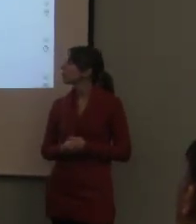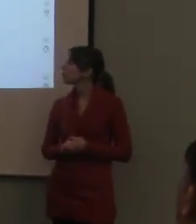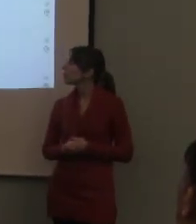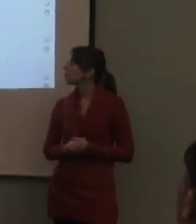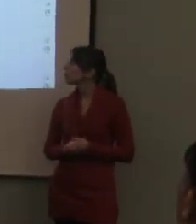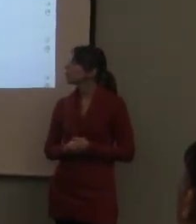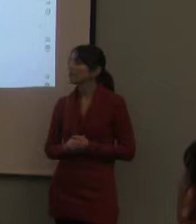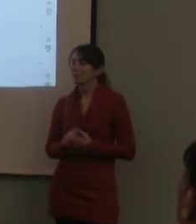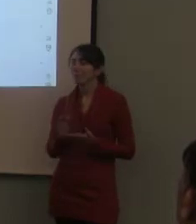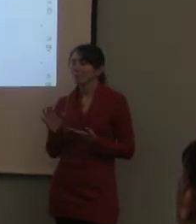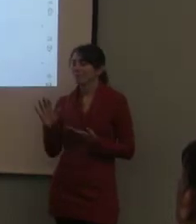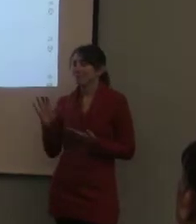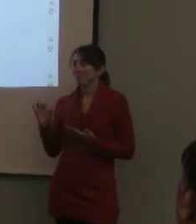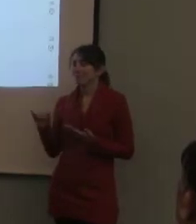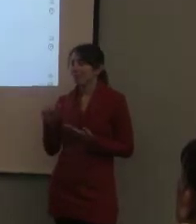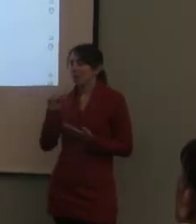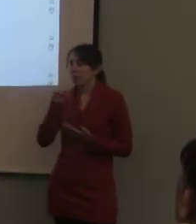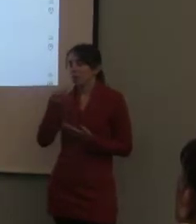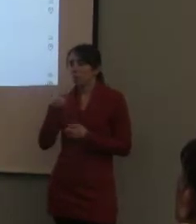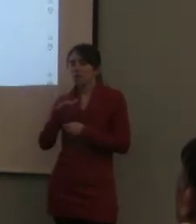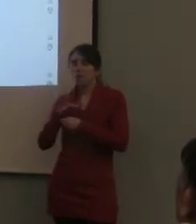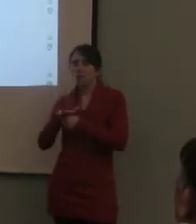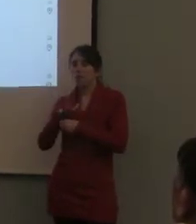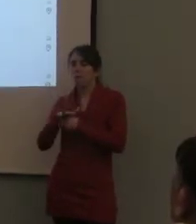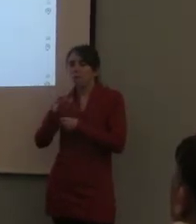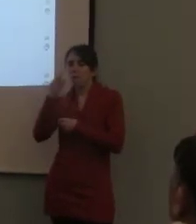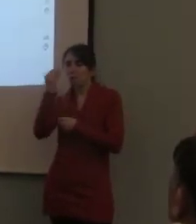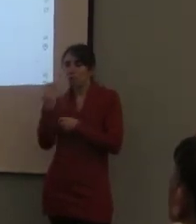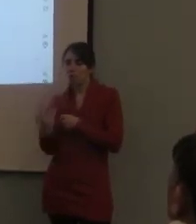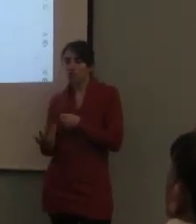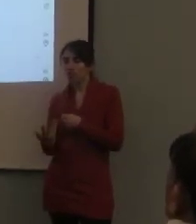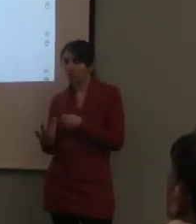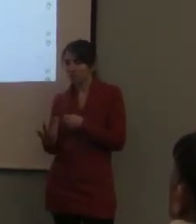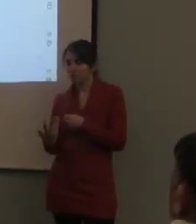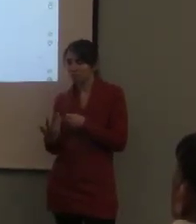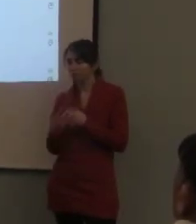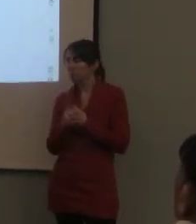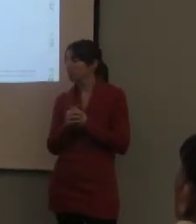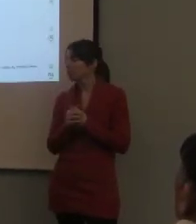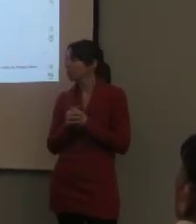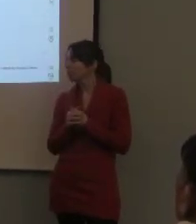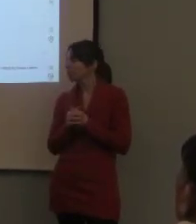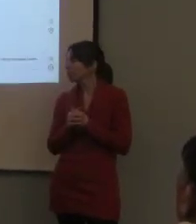would just not be enough information.